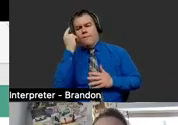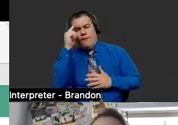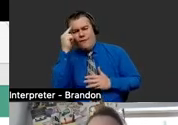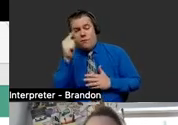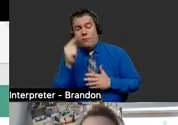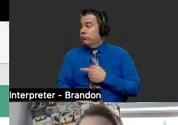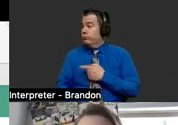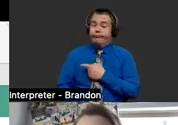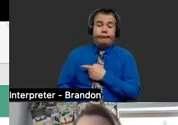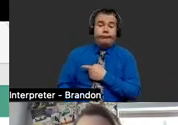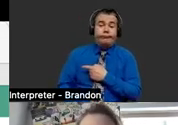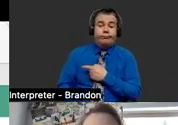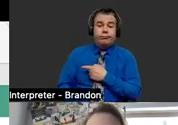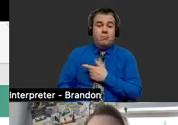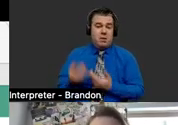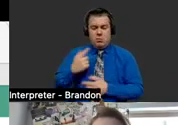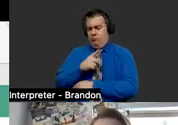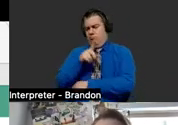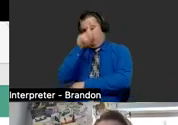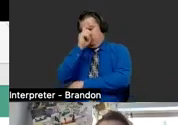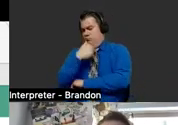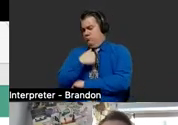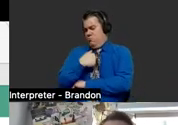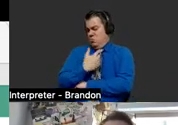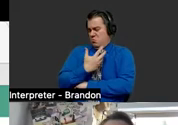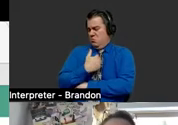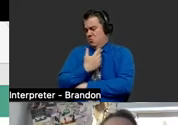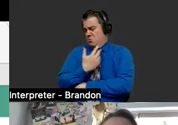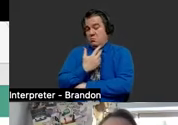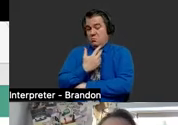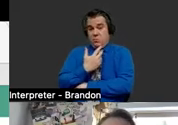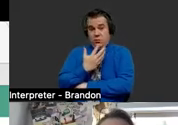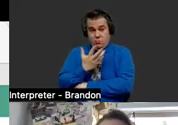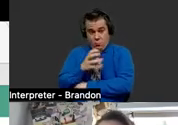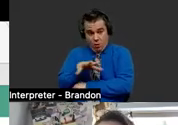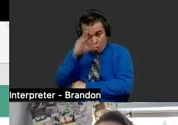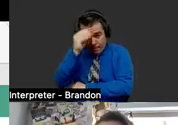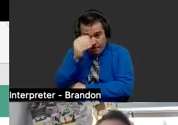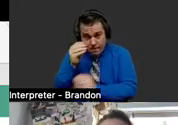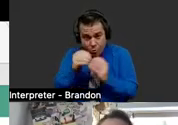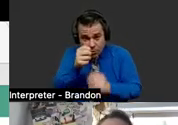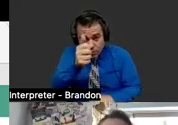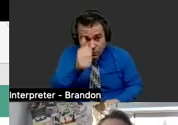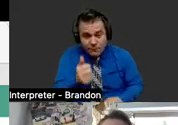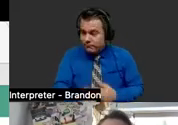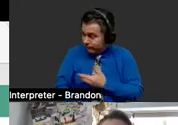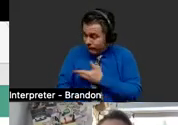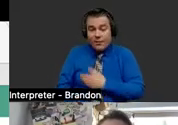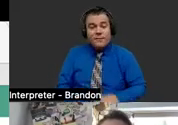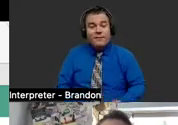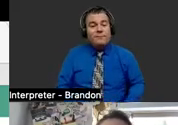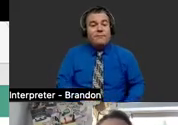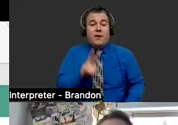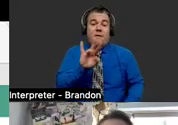here. If you're asking yourself that and you're here and you're wanting to learn more, this is it right here. If you're a VIP or a